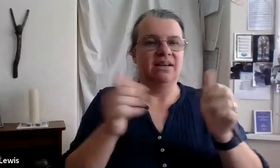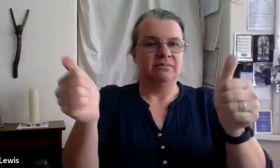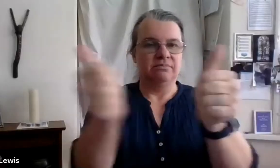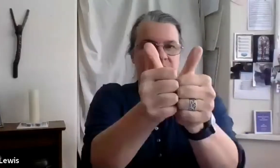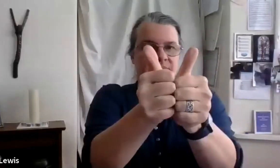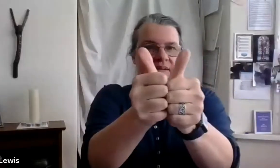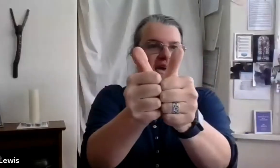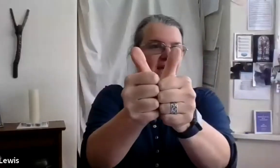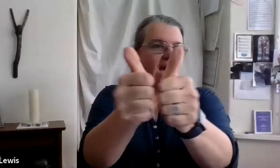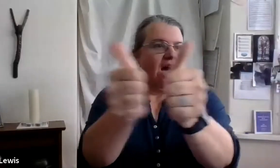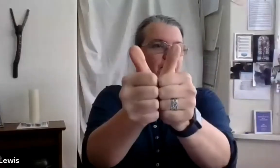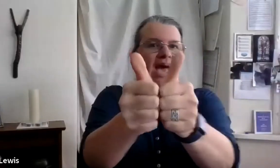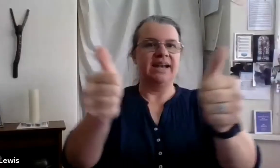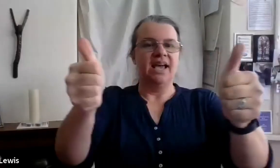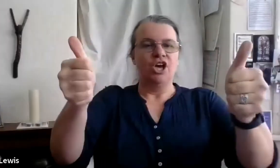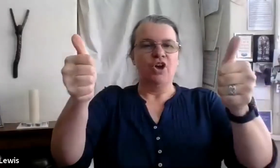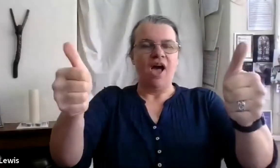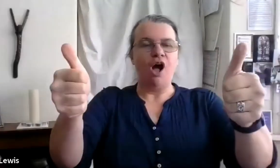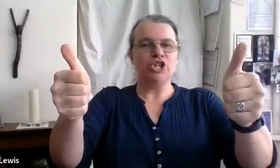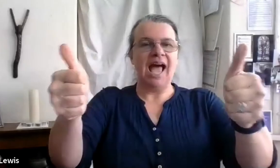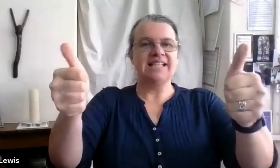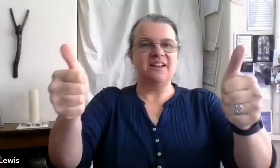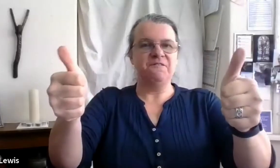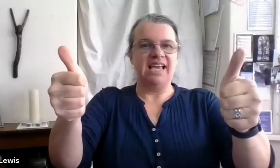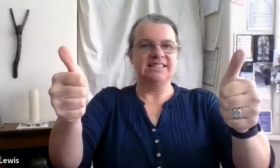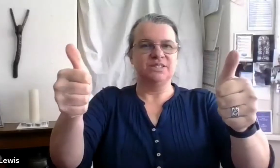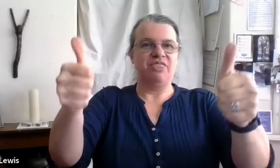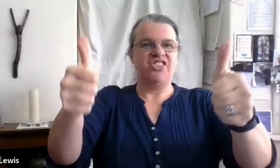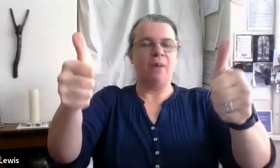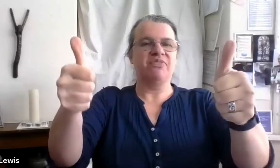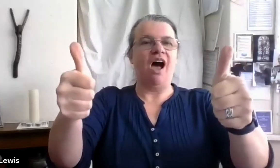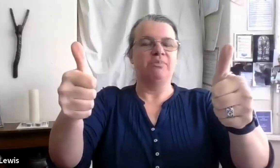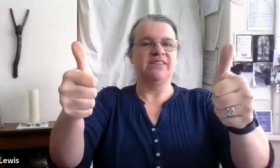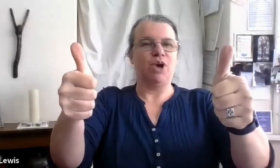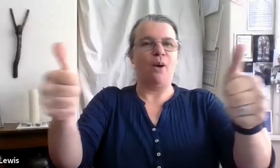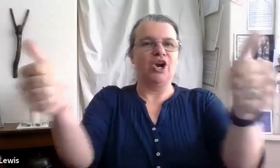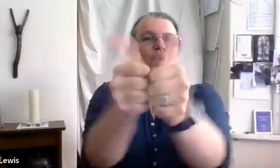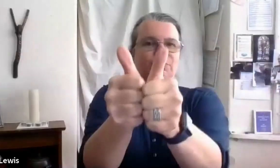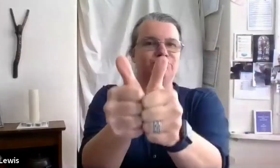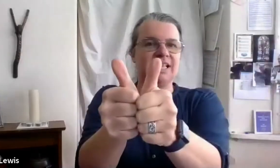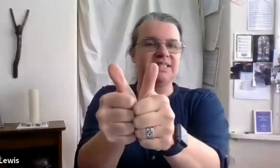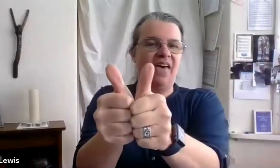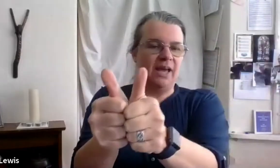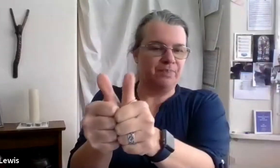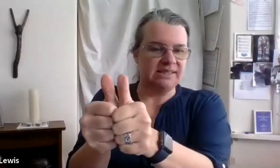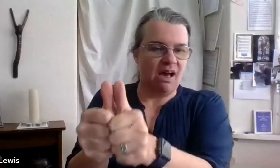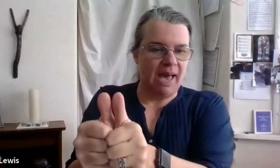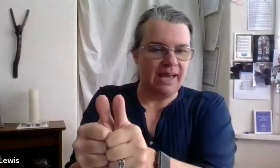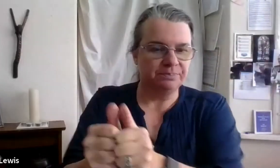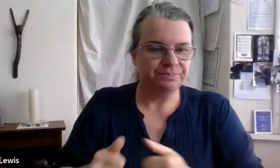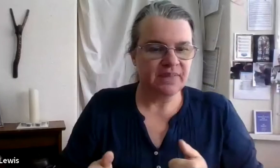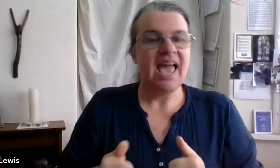amen. Like that, amen. Have your hands in a fist with the thumbs up as if you're going forward and bringing them together.